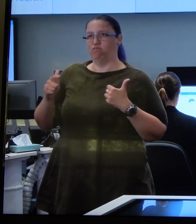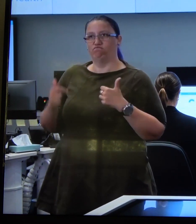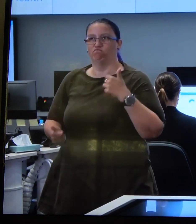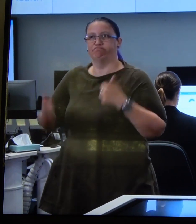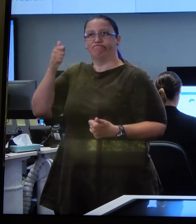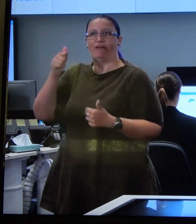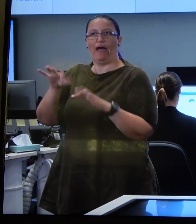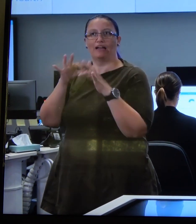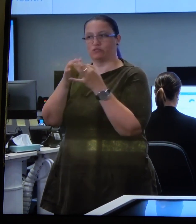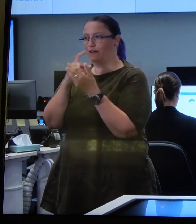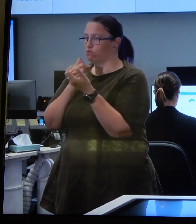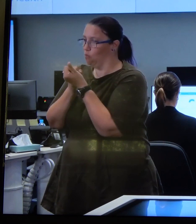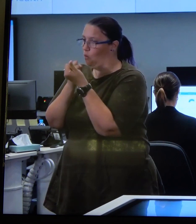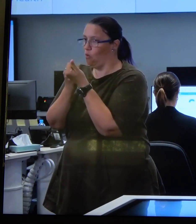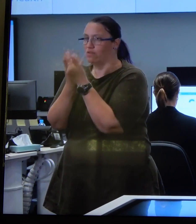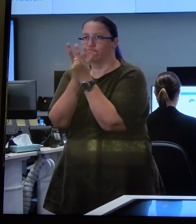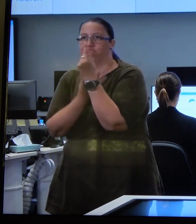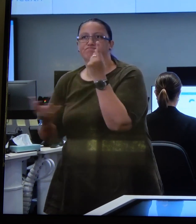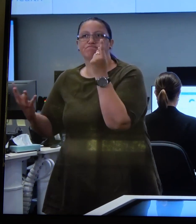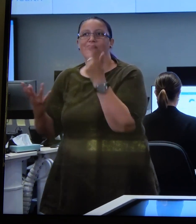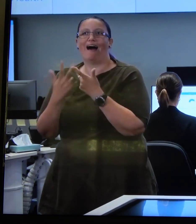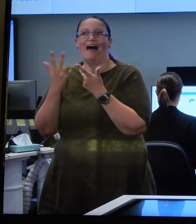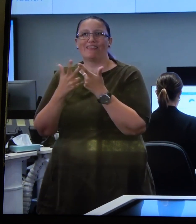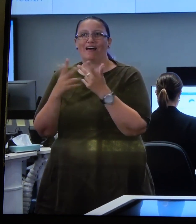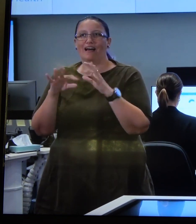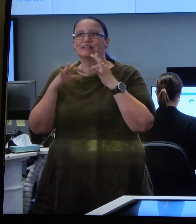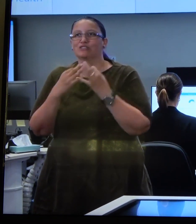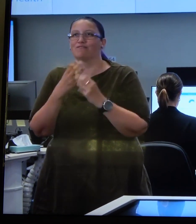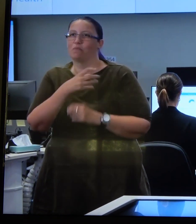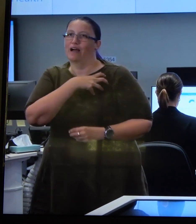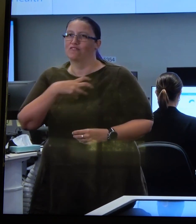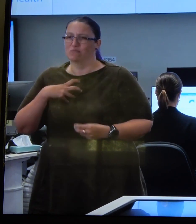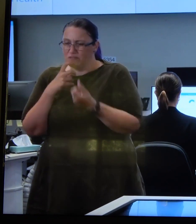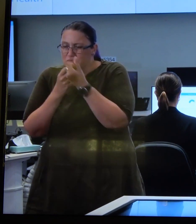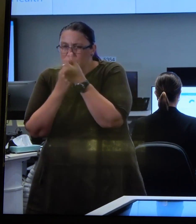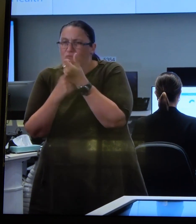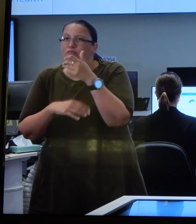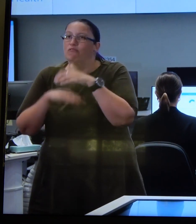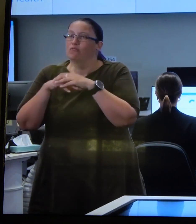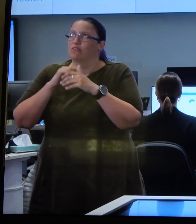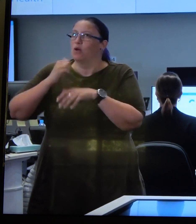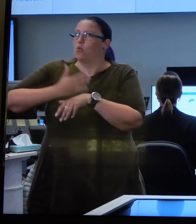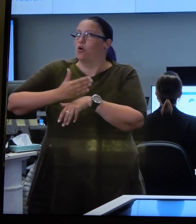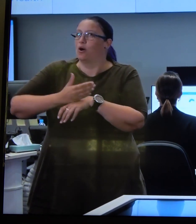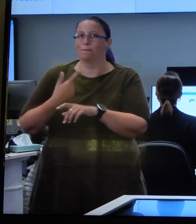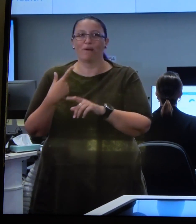now supported appropriately by other combat agencies and